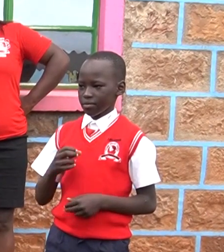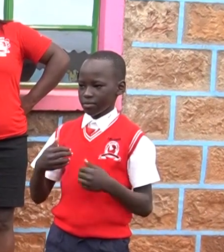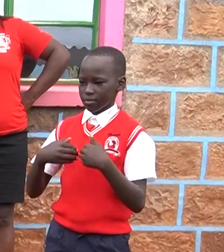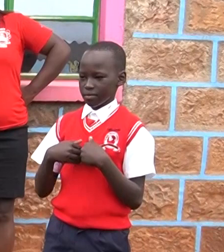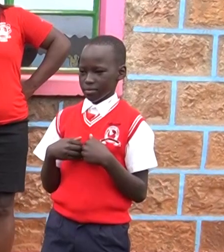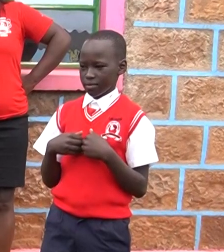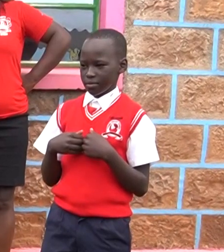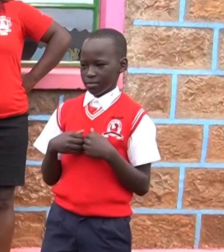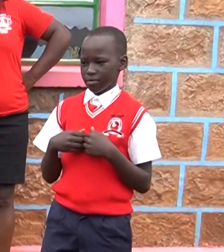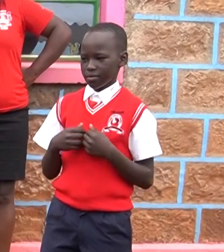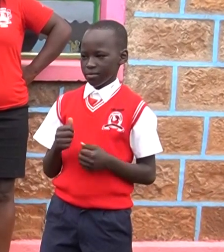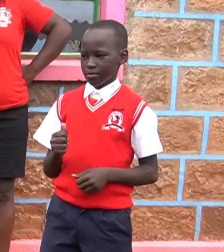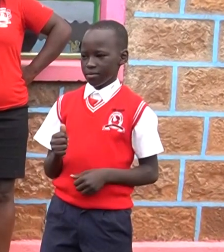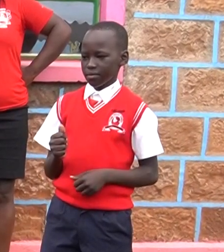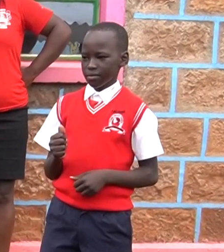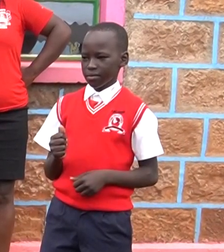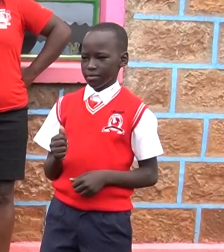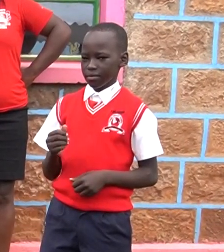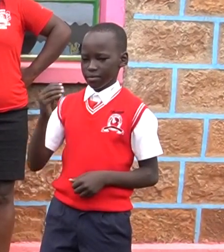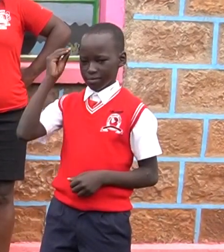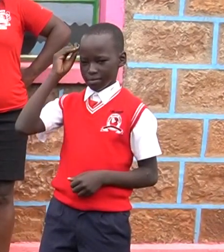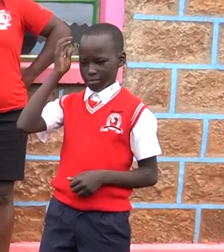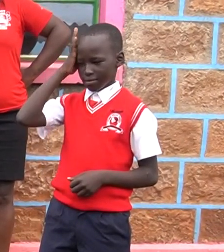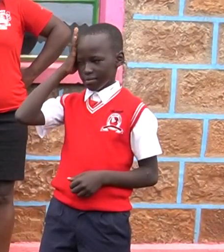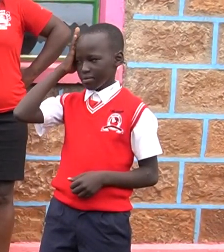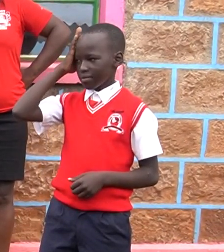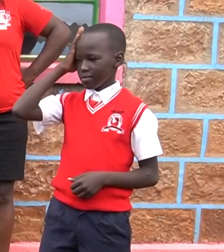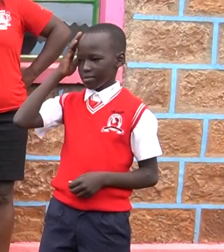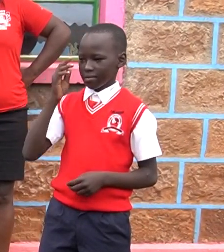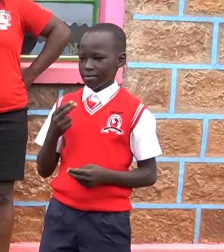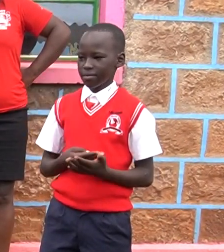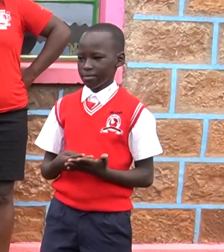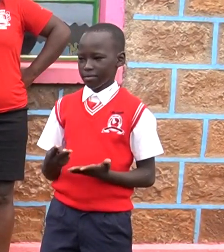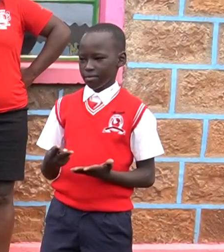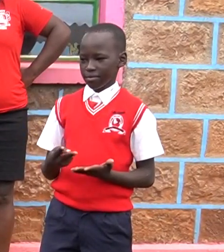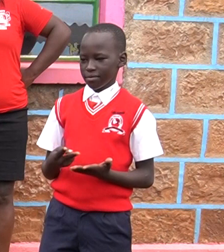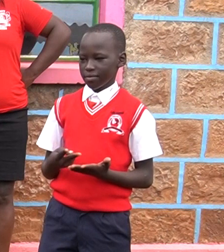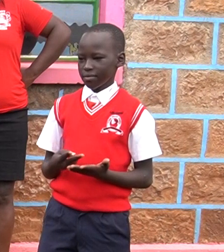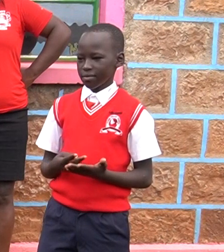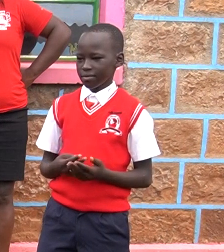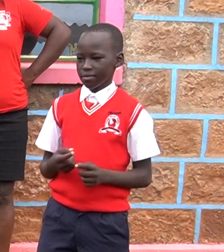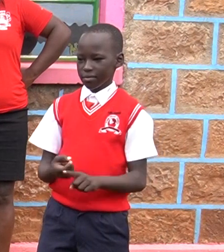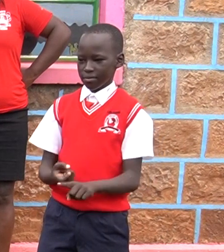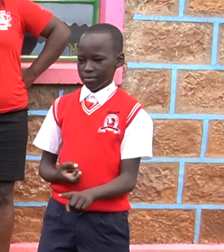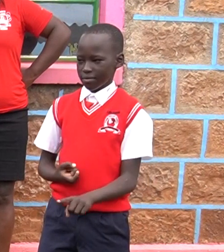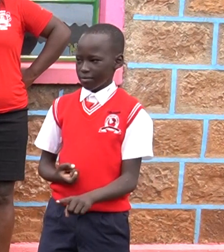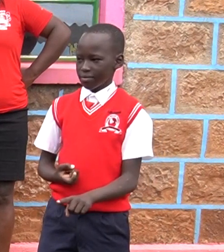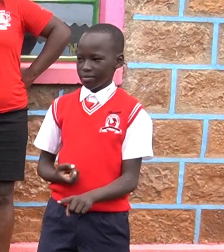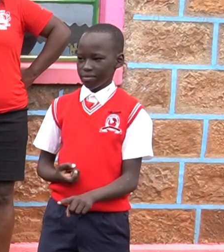I have a memory verse